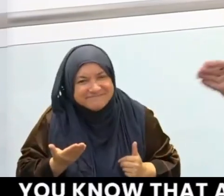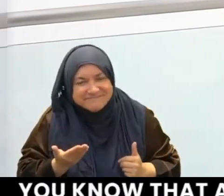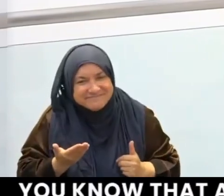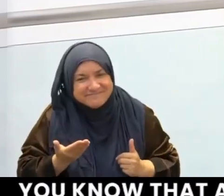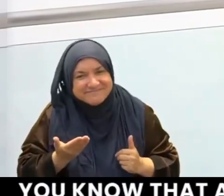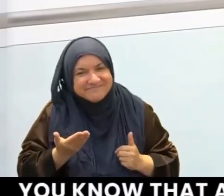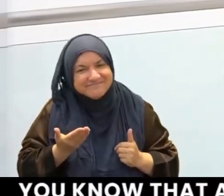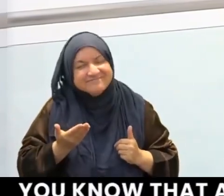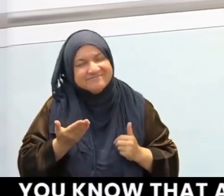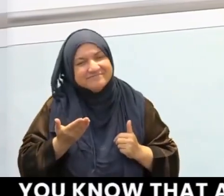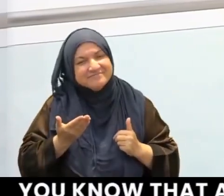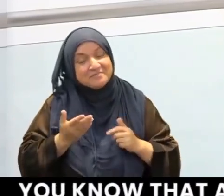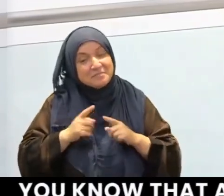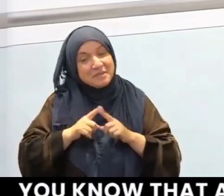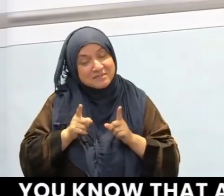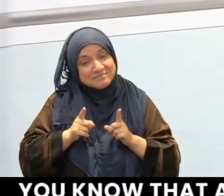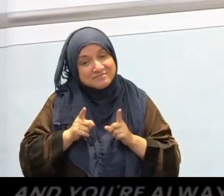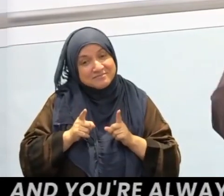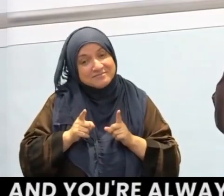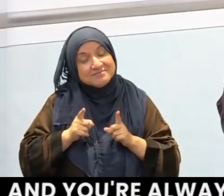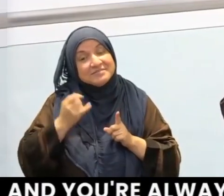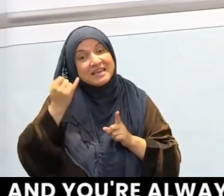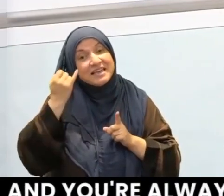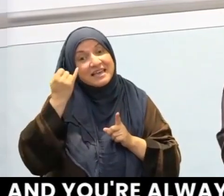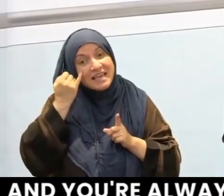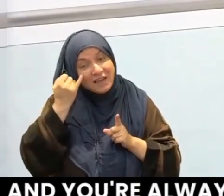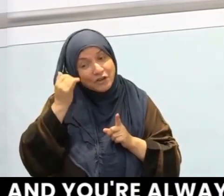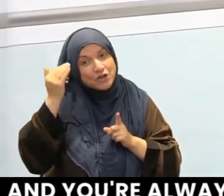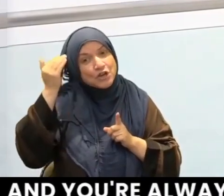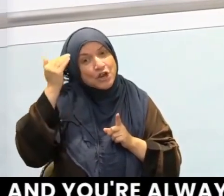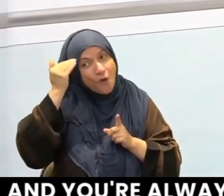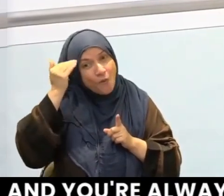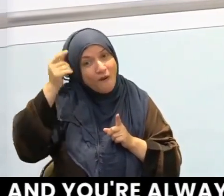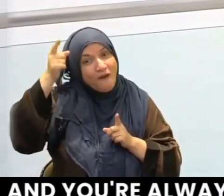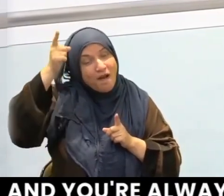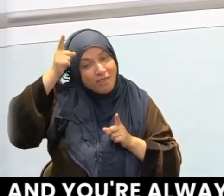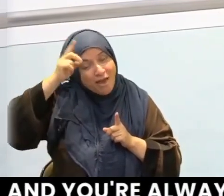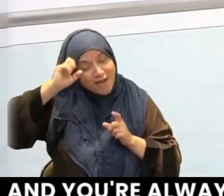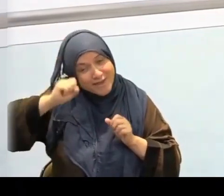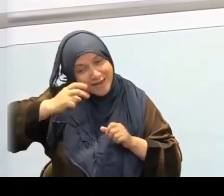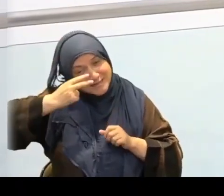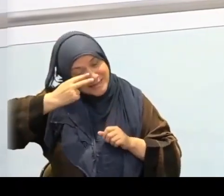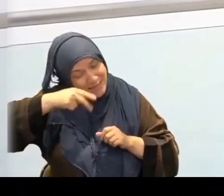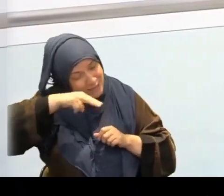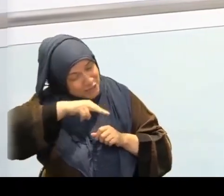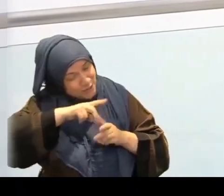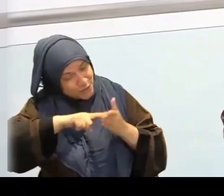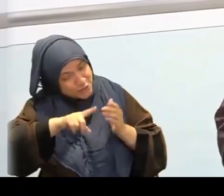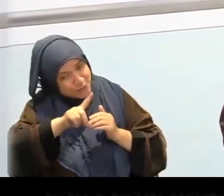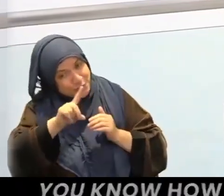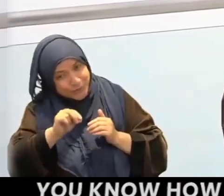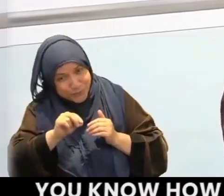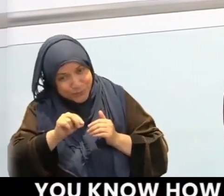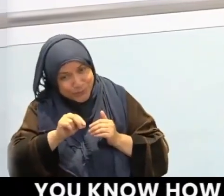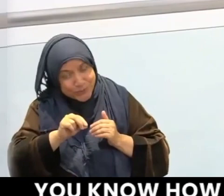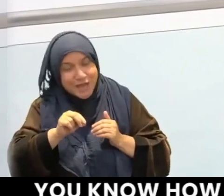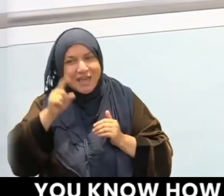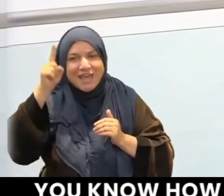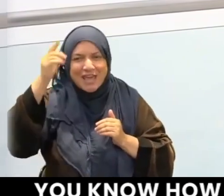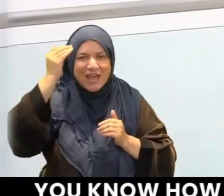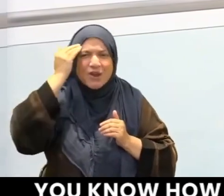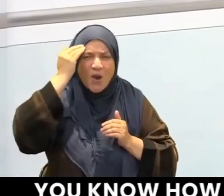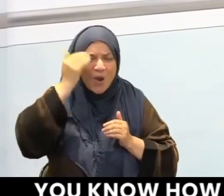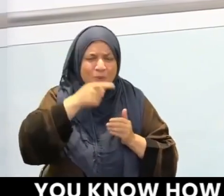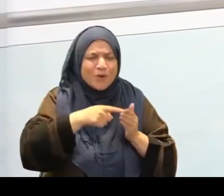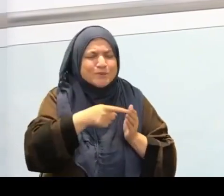Allah sees you when other people do not see you, and you're always thinking about the sight of Allah subhanahu wa ta'ala. So I want you to think about it this way. You know how when a person